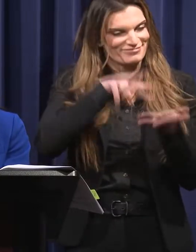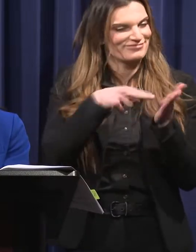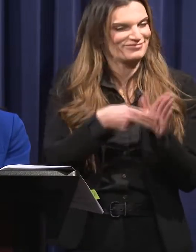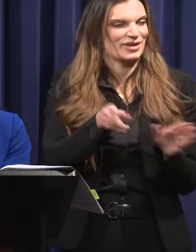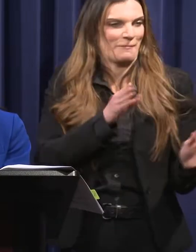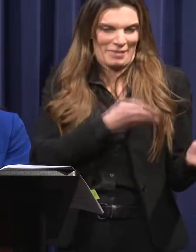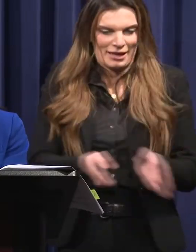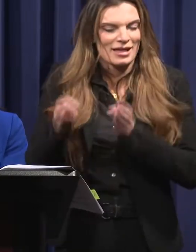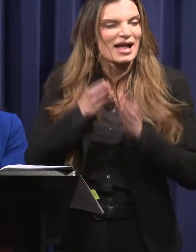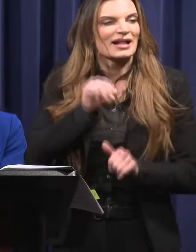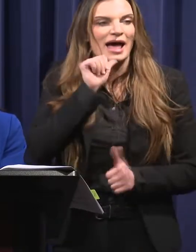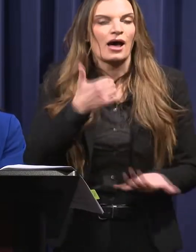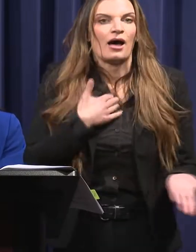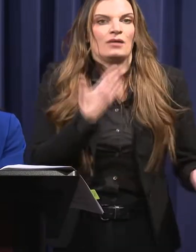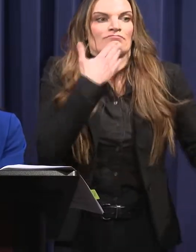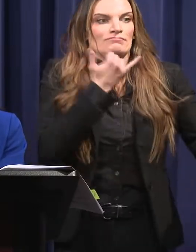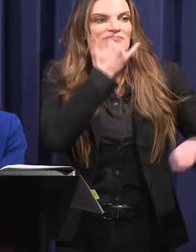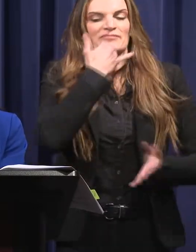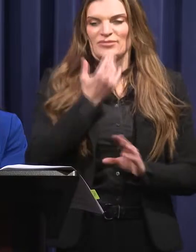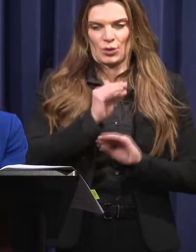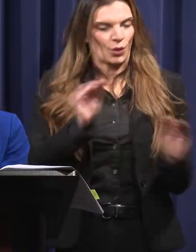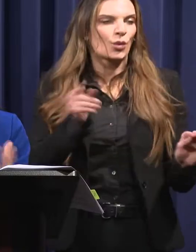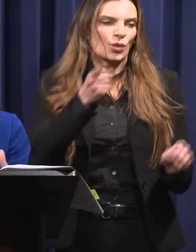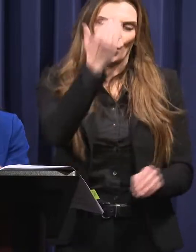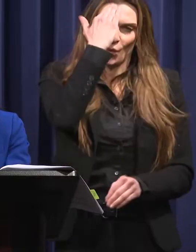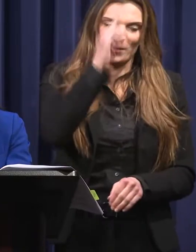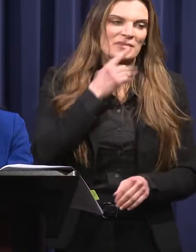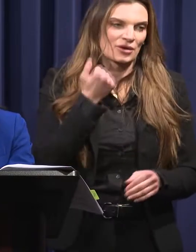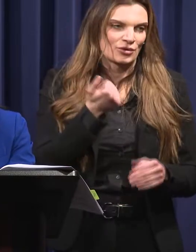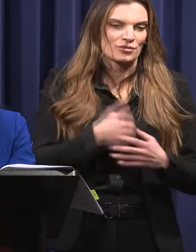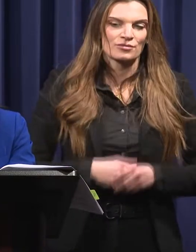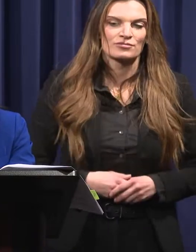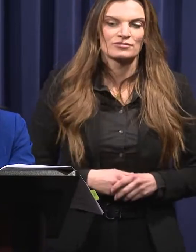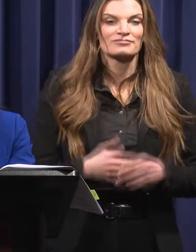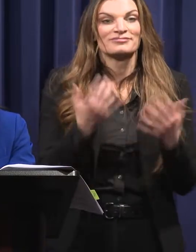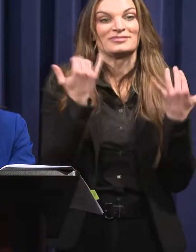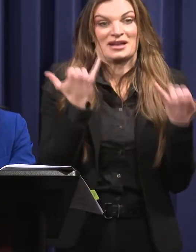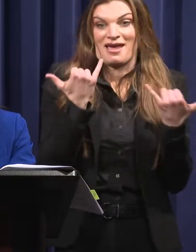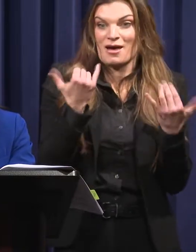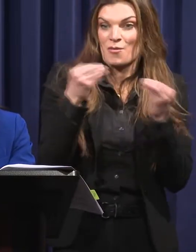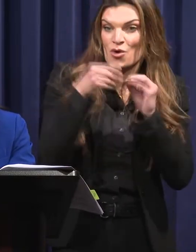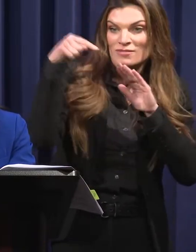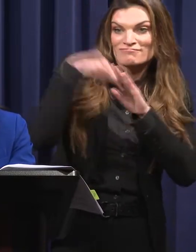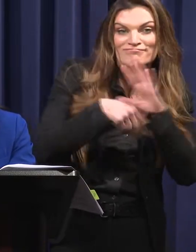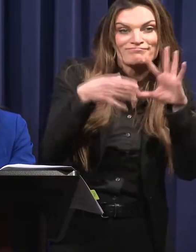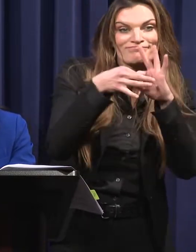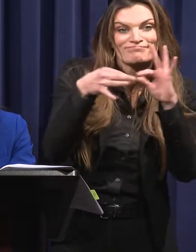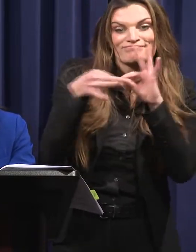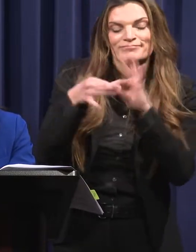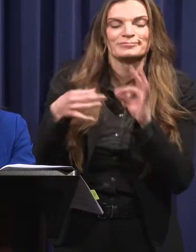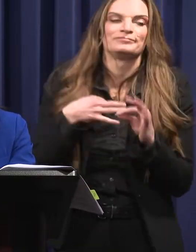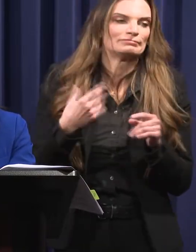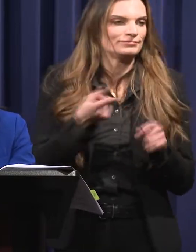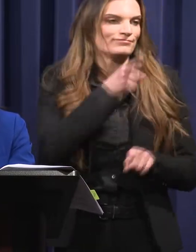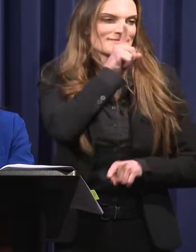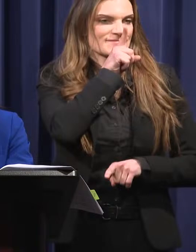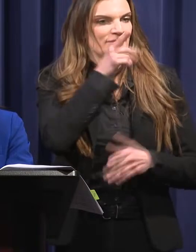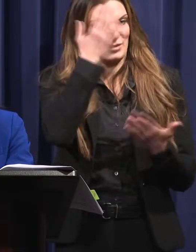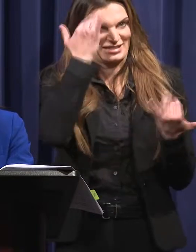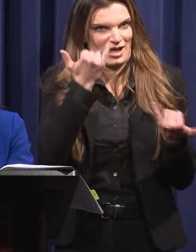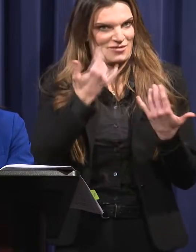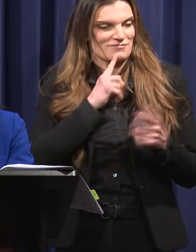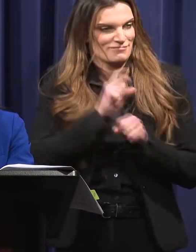prosecution remains active and ongoing, there's not a lot more that I'm able to disclose publicly about the alleged schemes for which my department